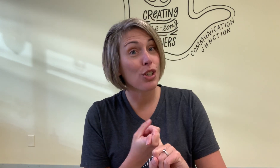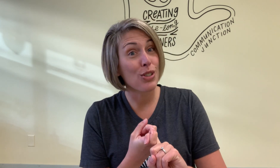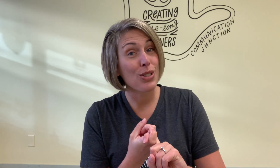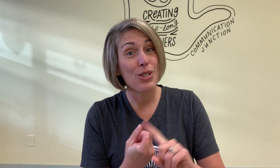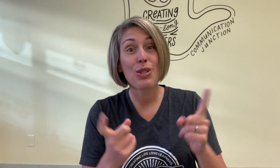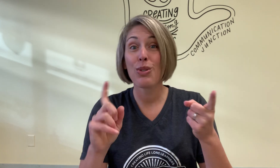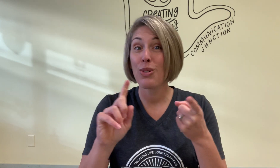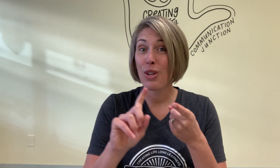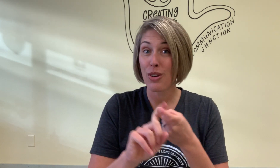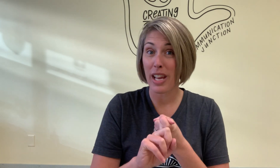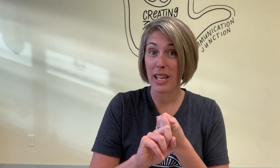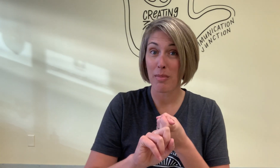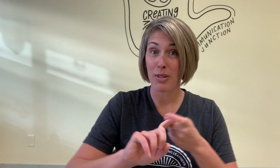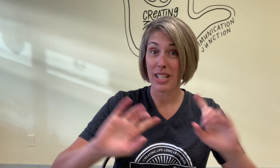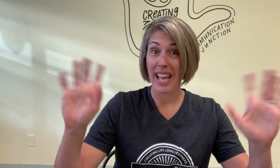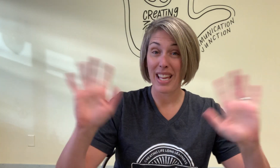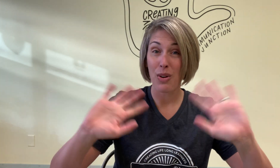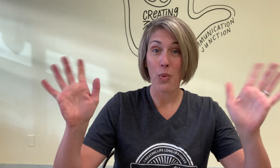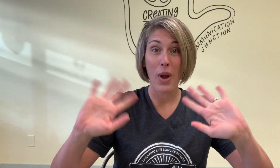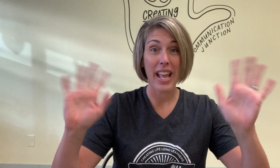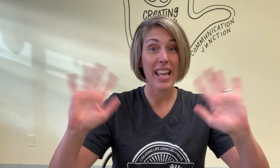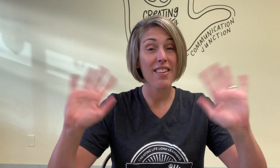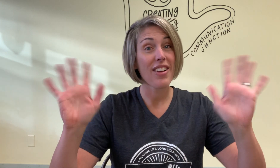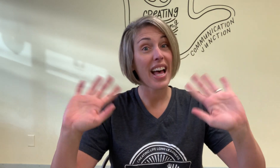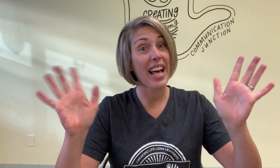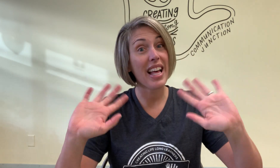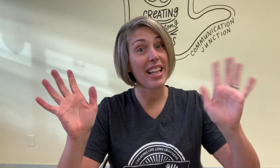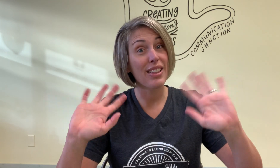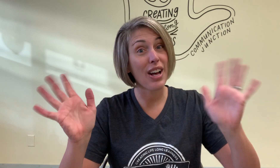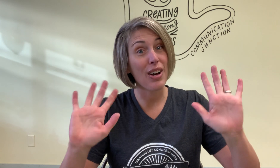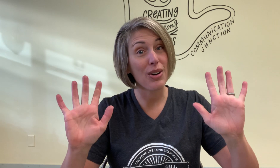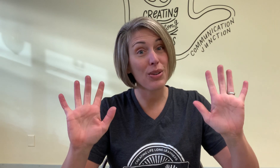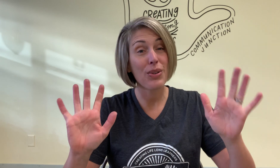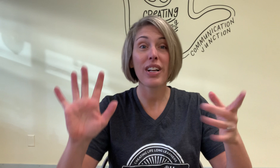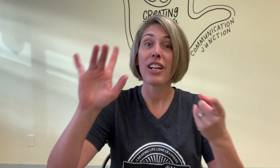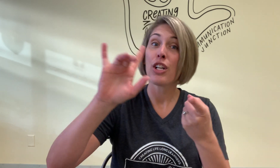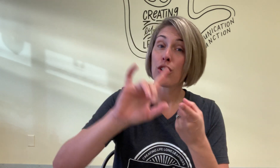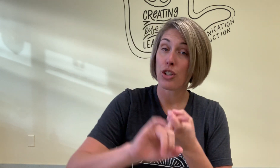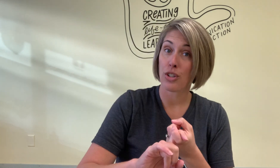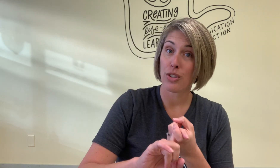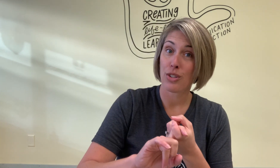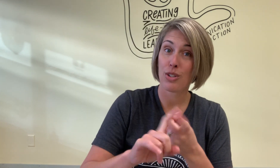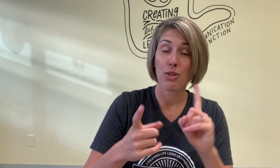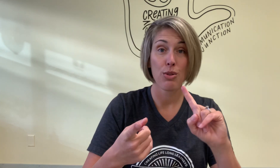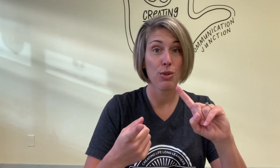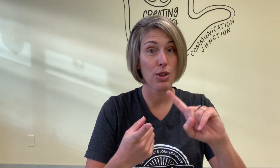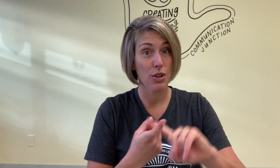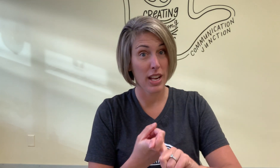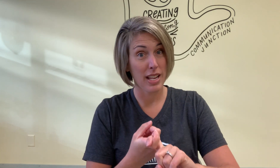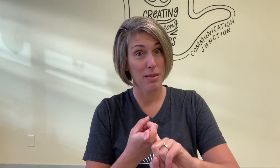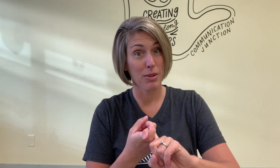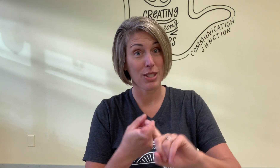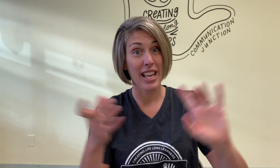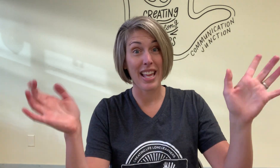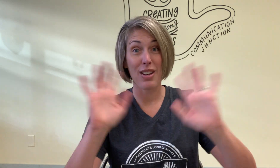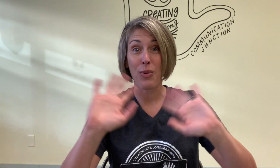Turn to your neighbors and wave hello. Turn to your neighbors and